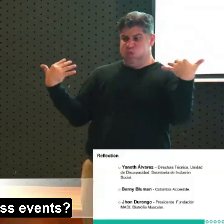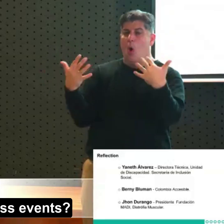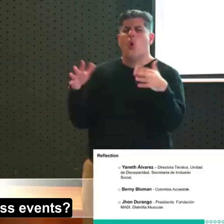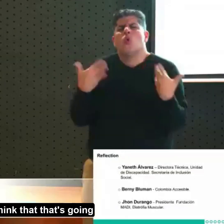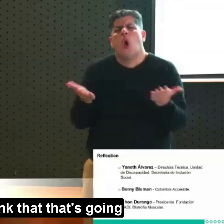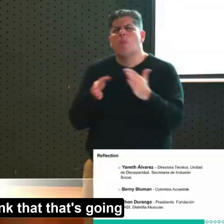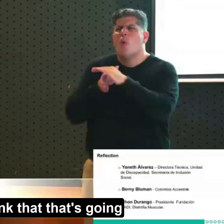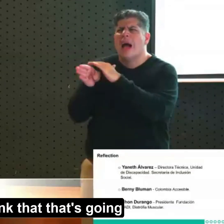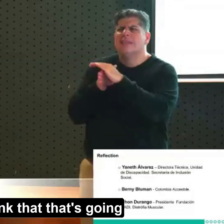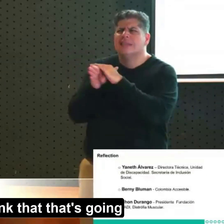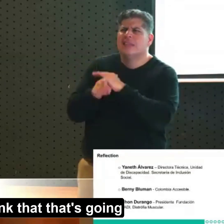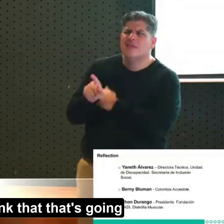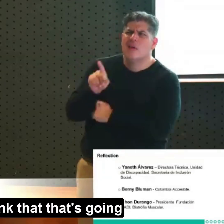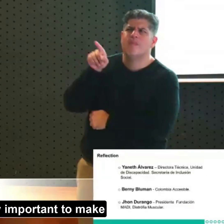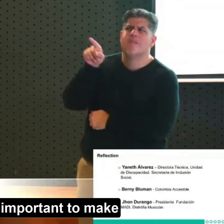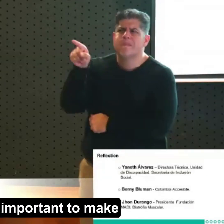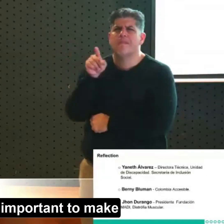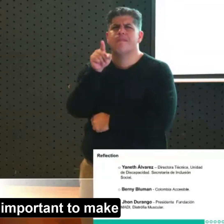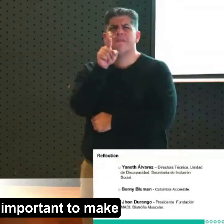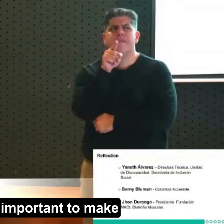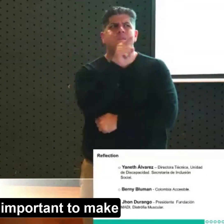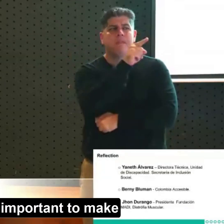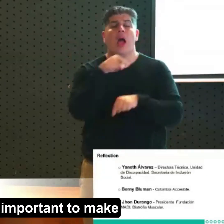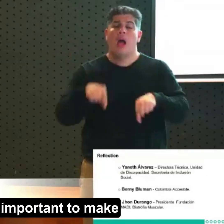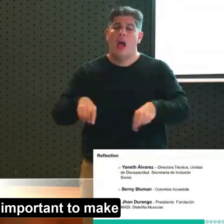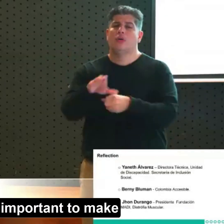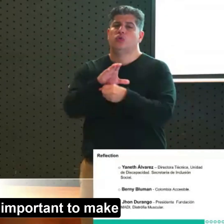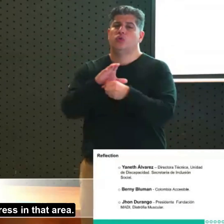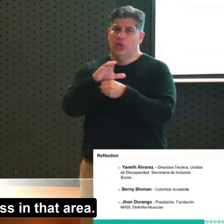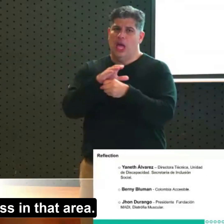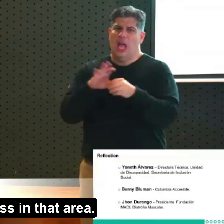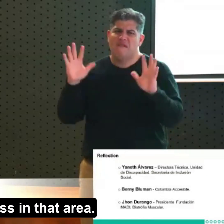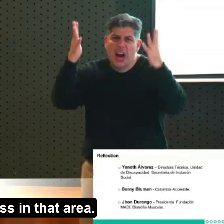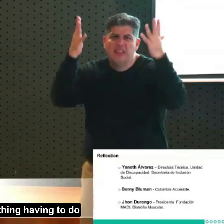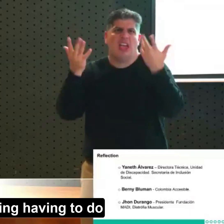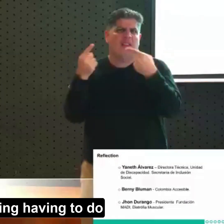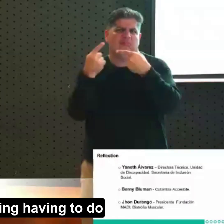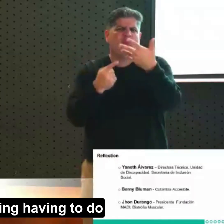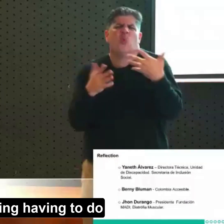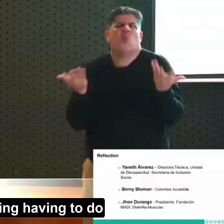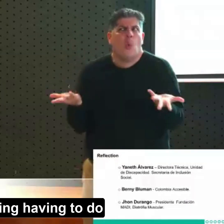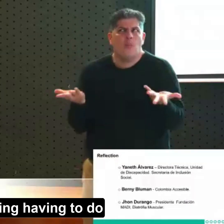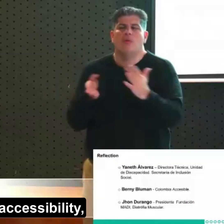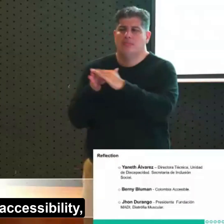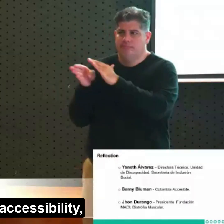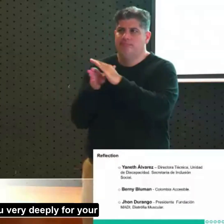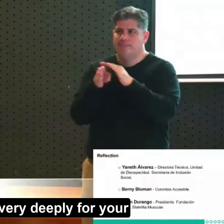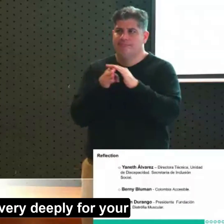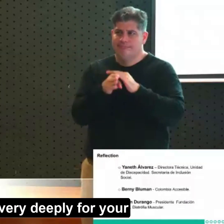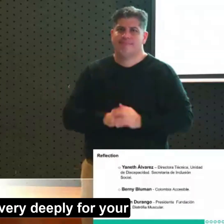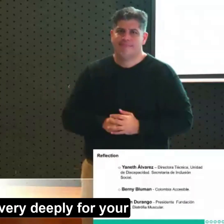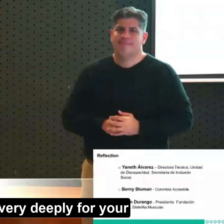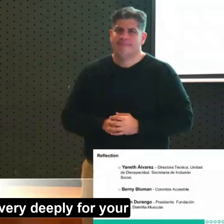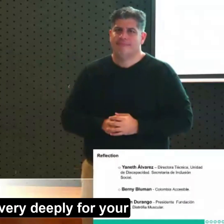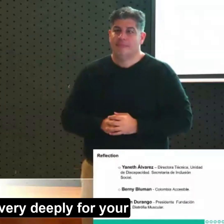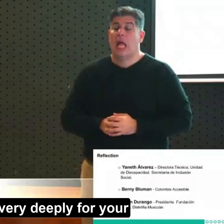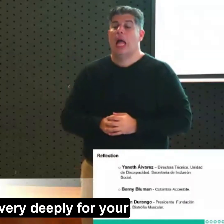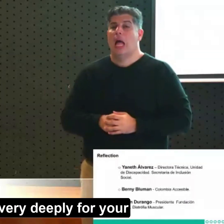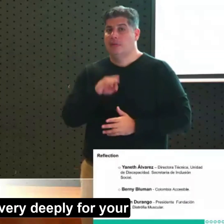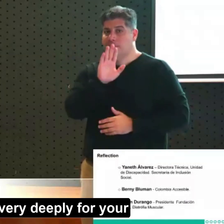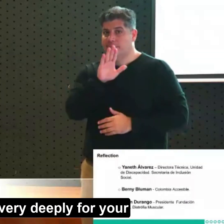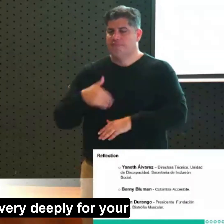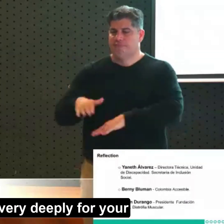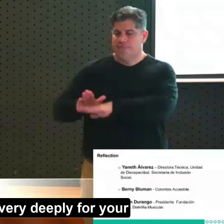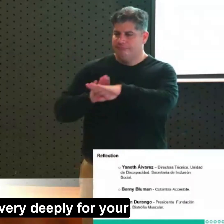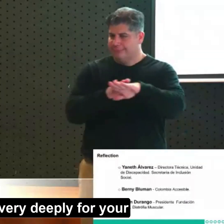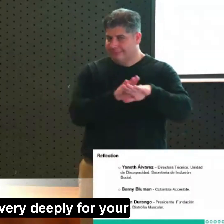Mass events. And we think that that's going to be very important to continue to make progress in that area, everything having to do with accessibility. I thank you